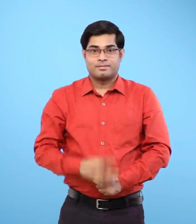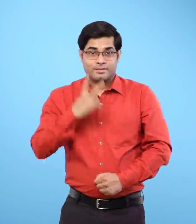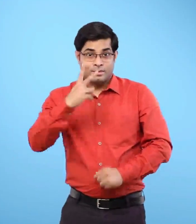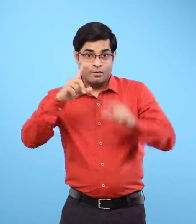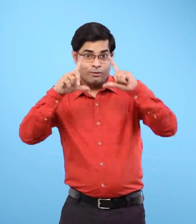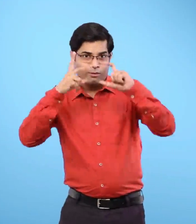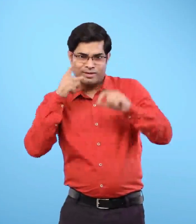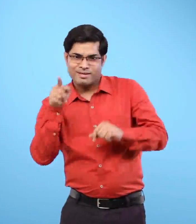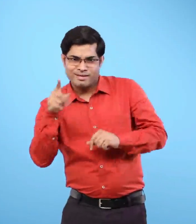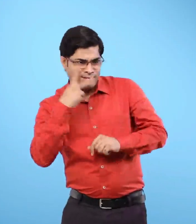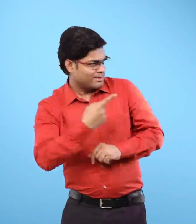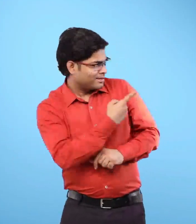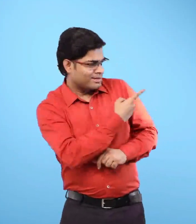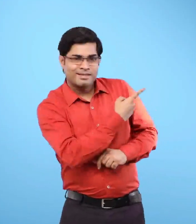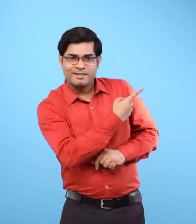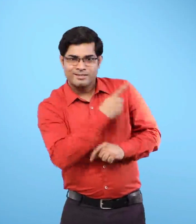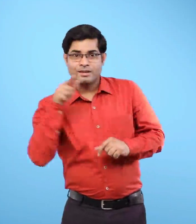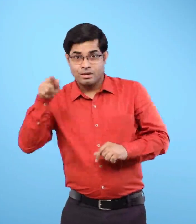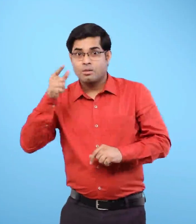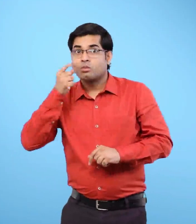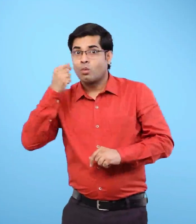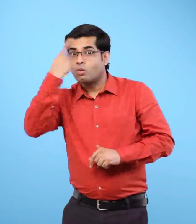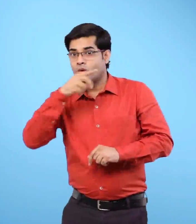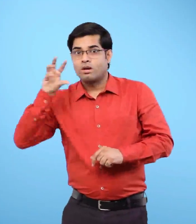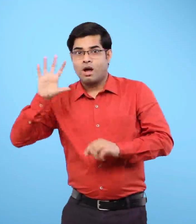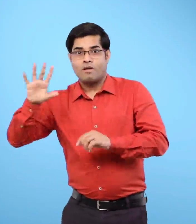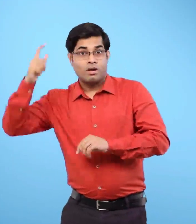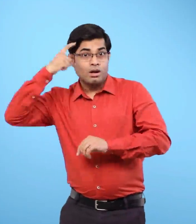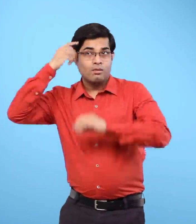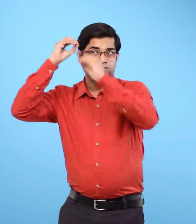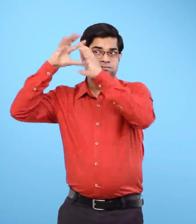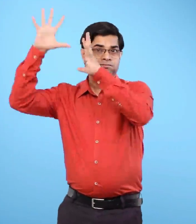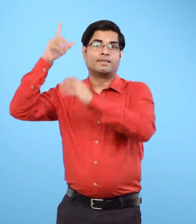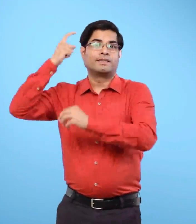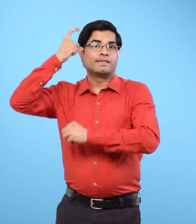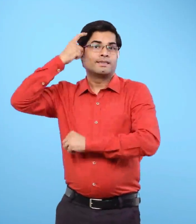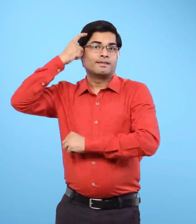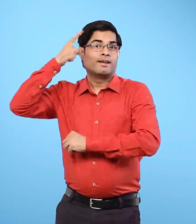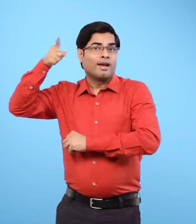There's a picture of a boy with a thought bubble in which the text written is, think, think.